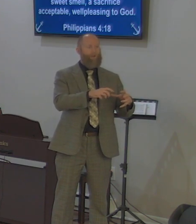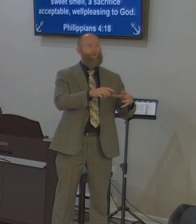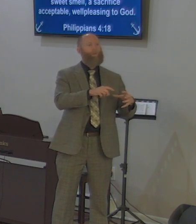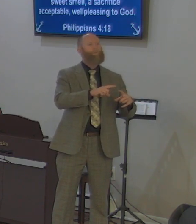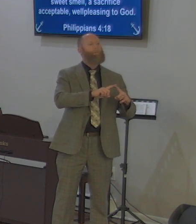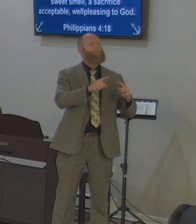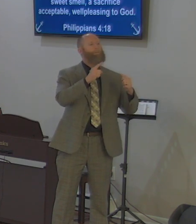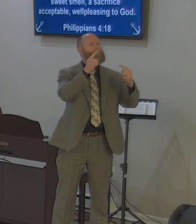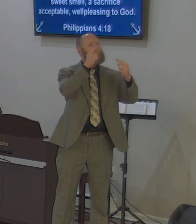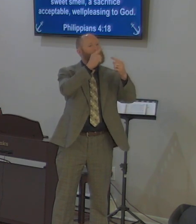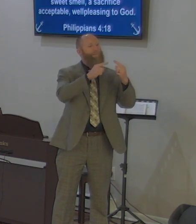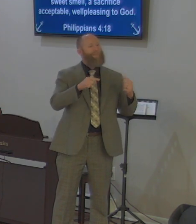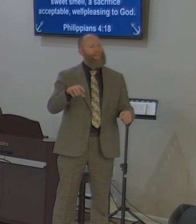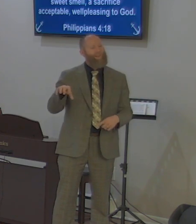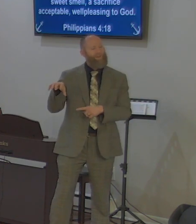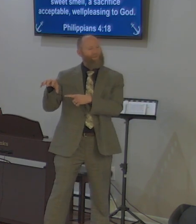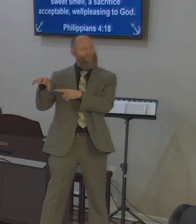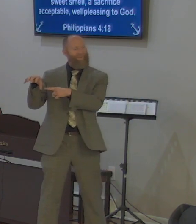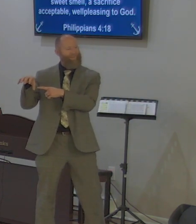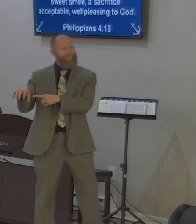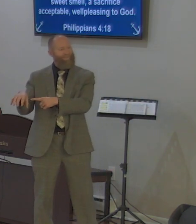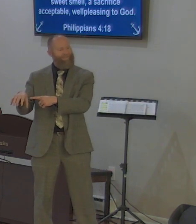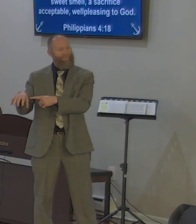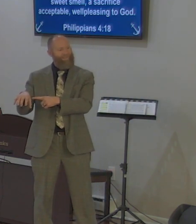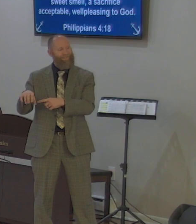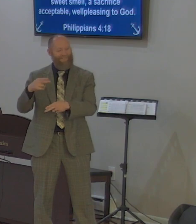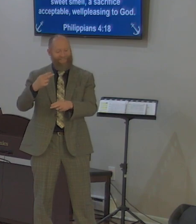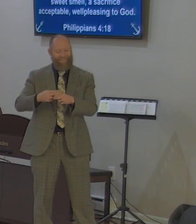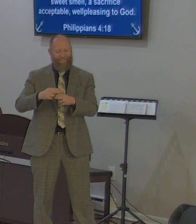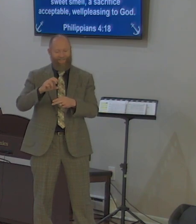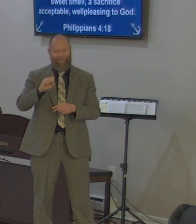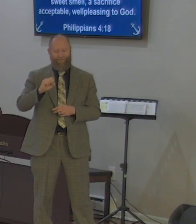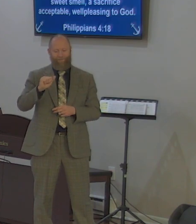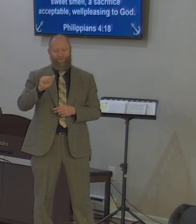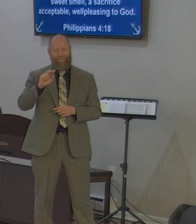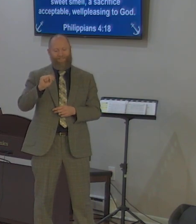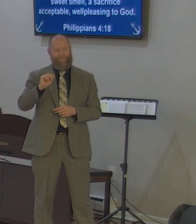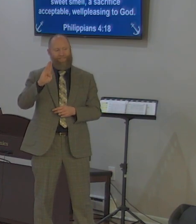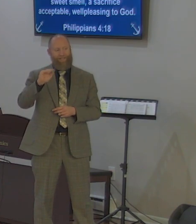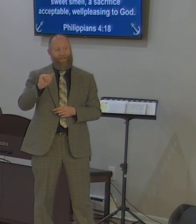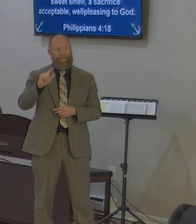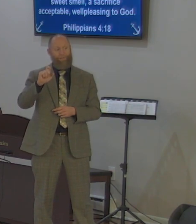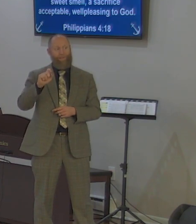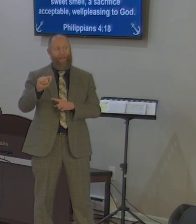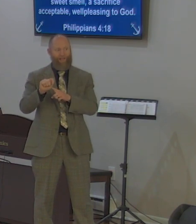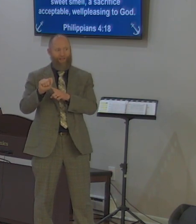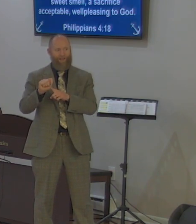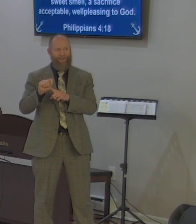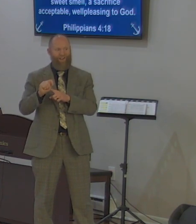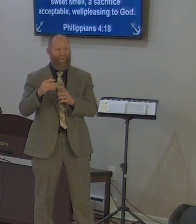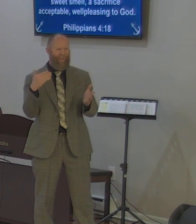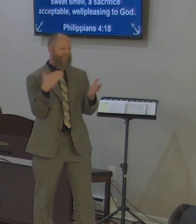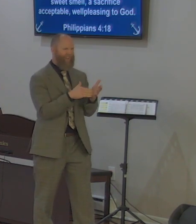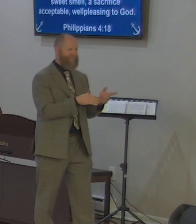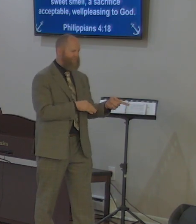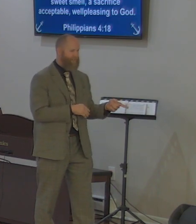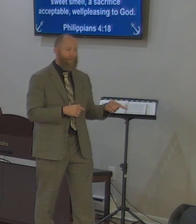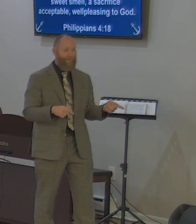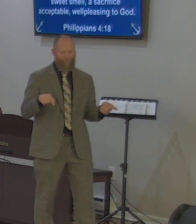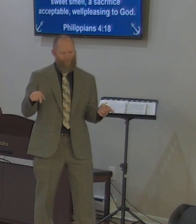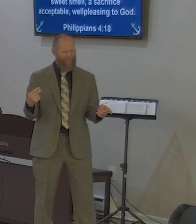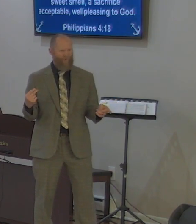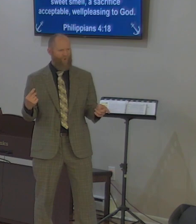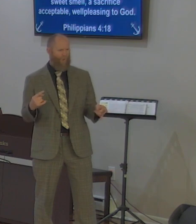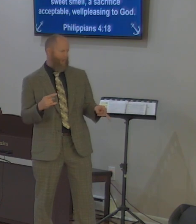up, they didn't want that. And they rode down there to try to intimidate them into quitting. There's always a